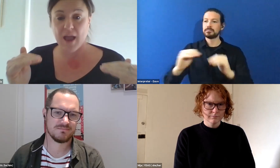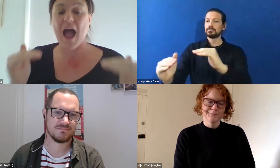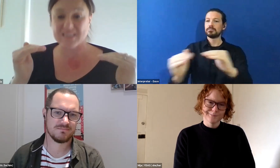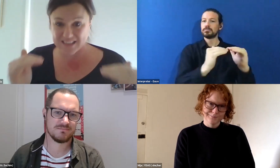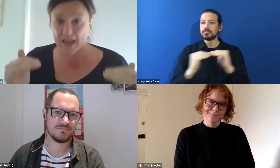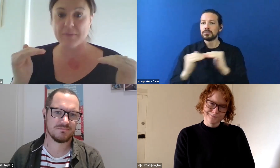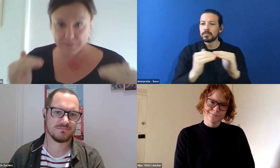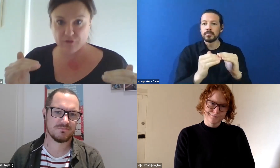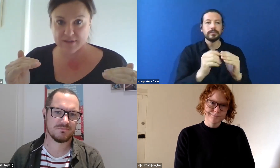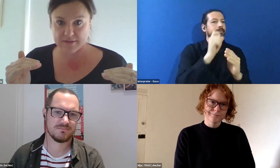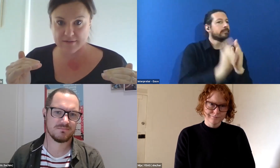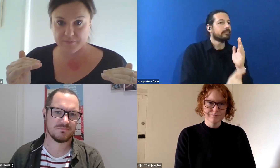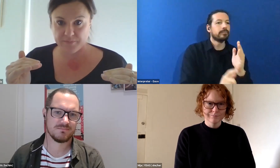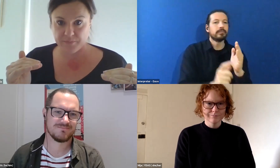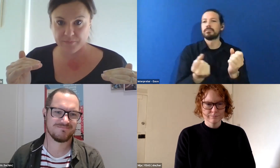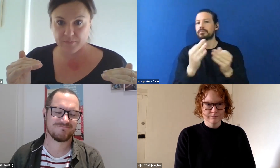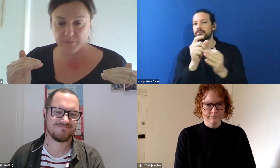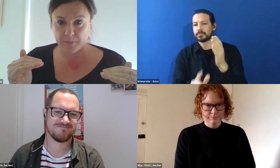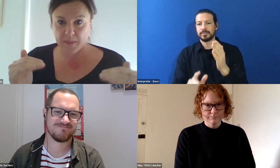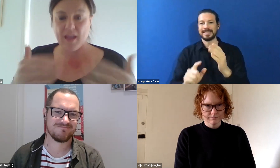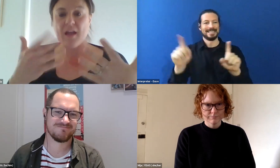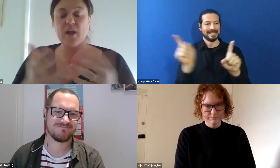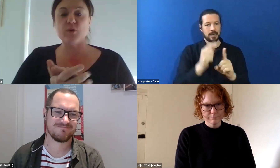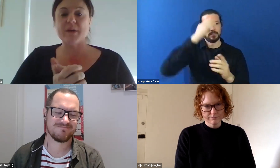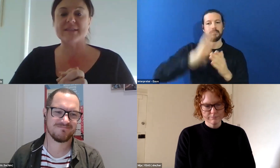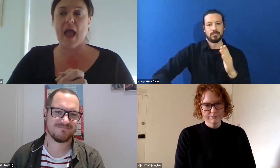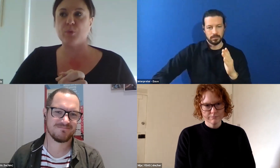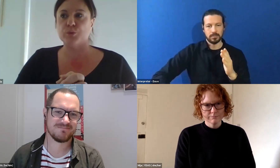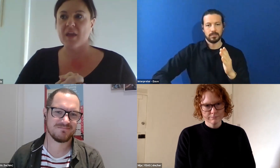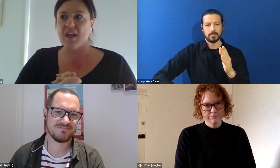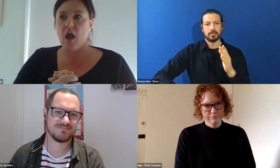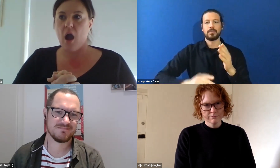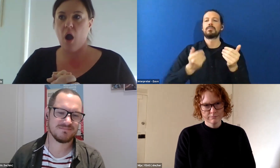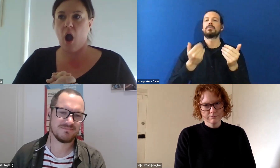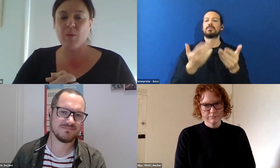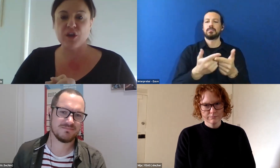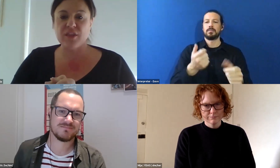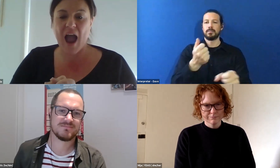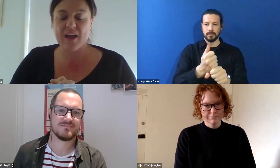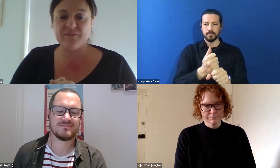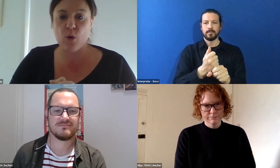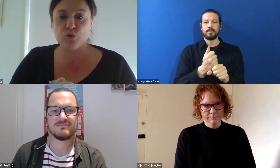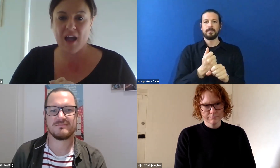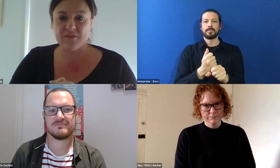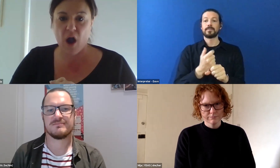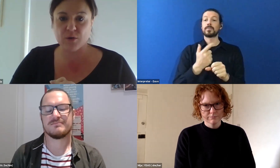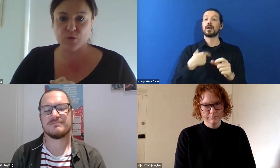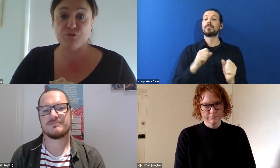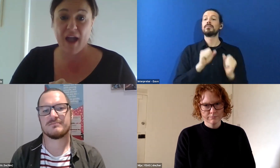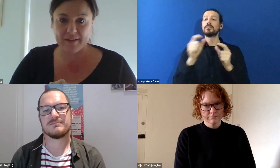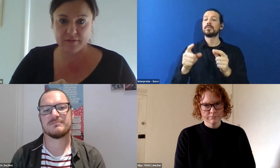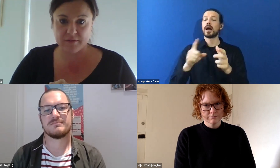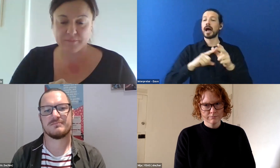not, has the same experience. I'll give you an example. I went to the AFL Grand